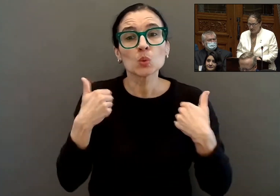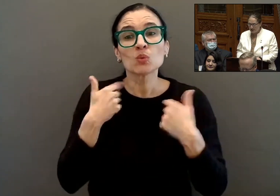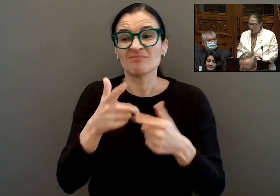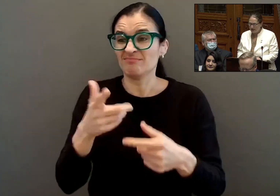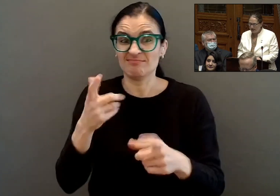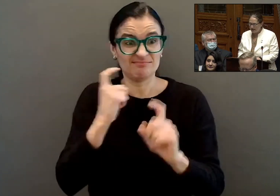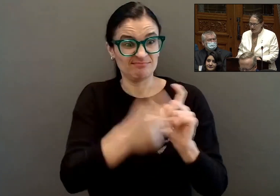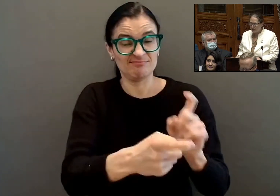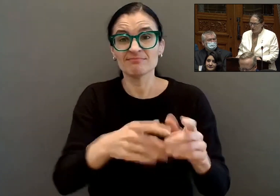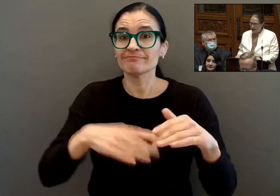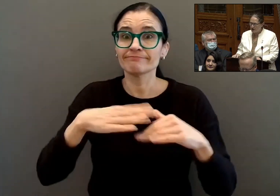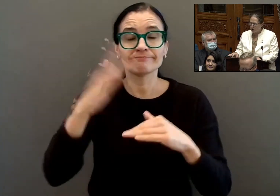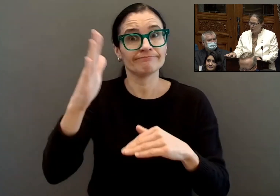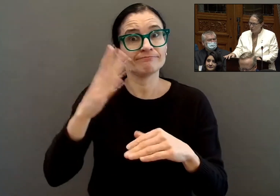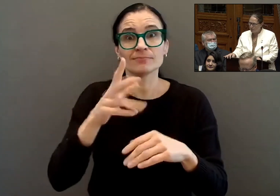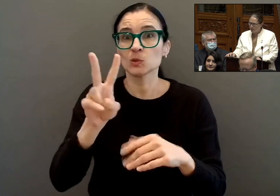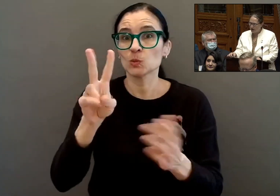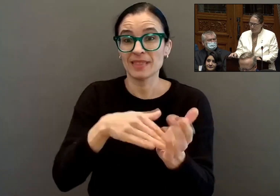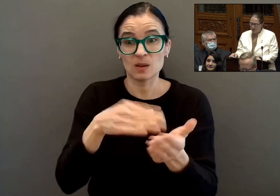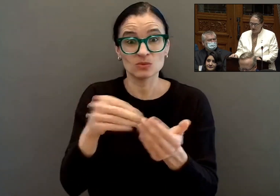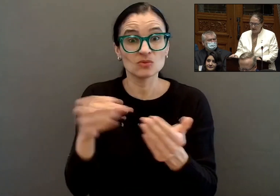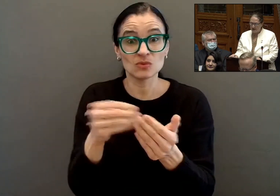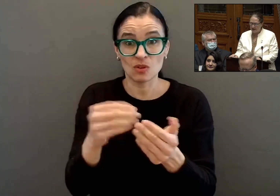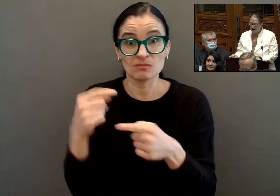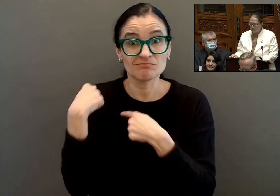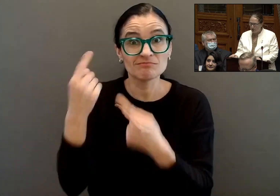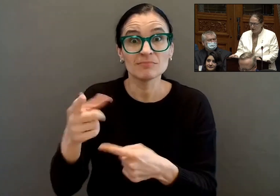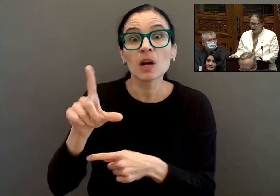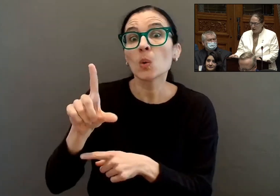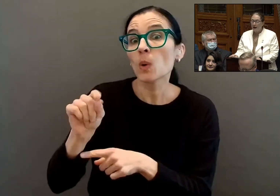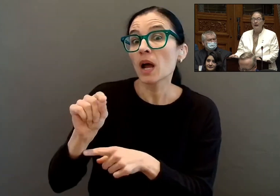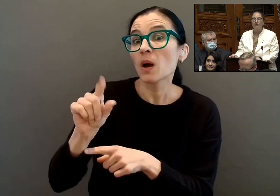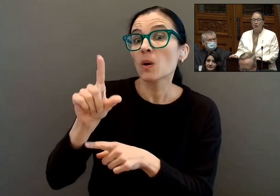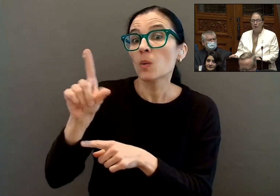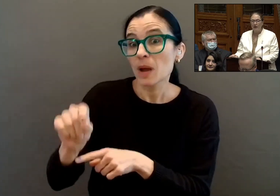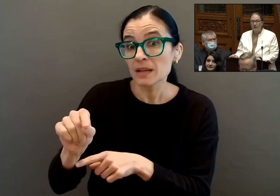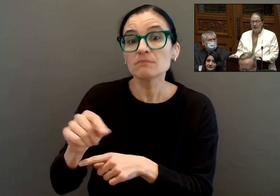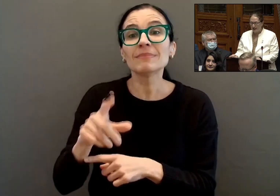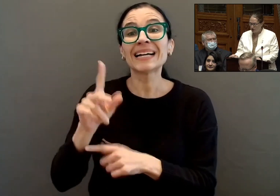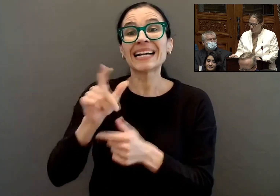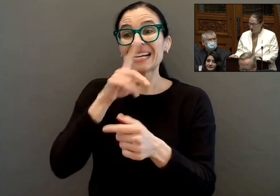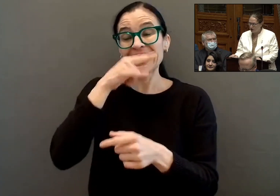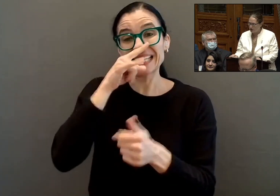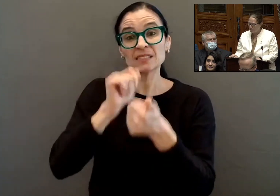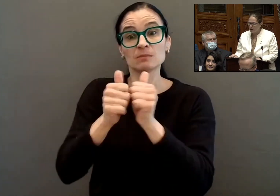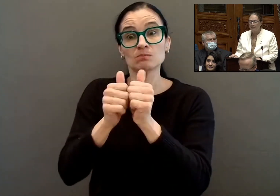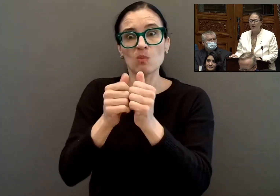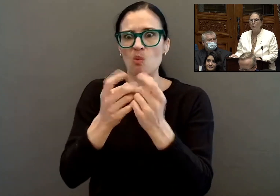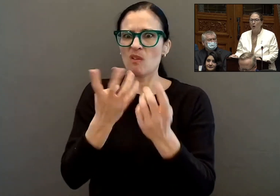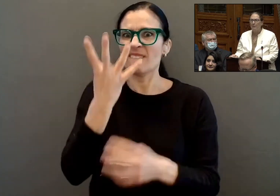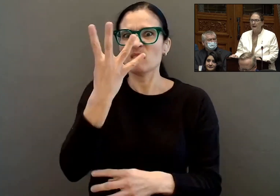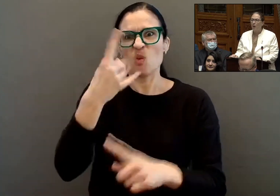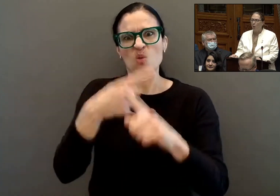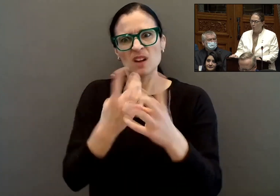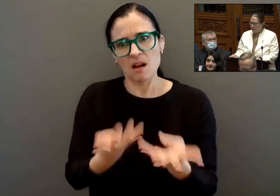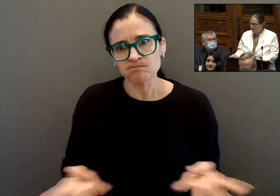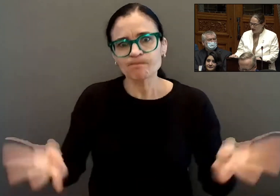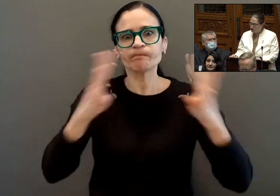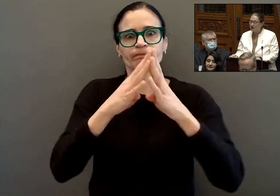Since 2020, Kids Sport has quadrupled the number of kids they support and have grown their financial support by a